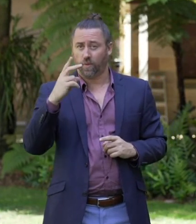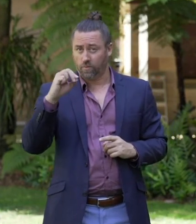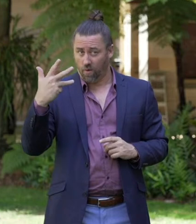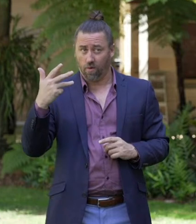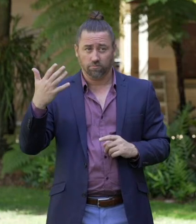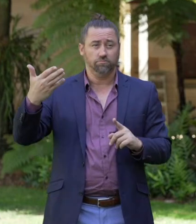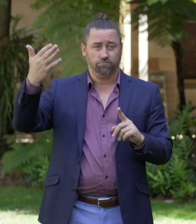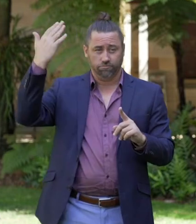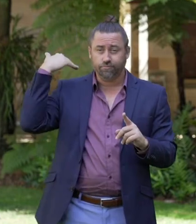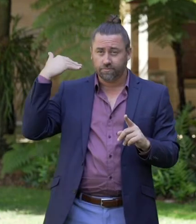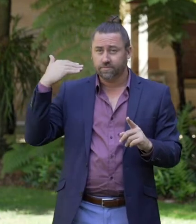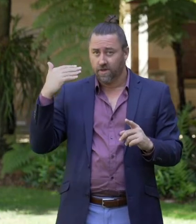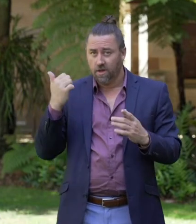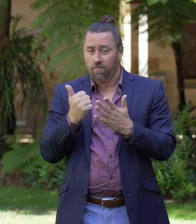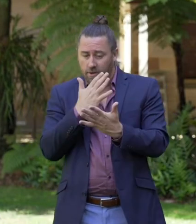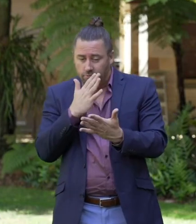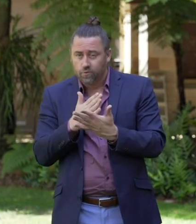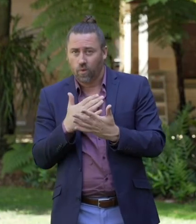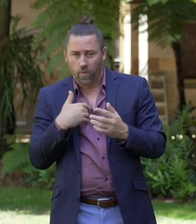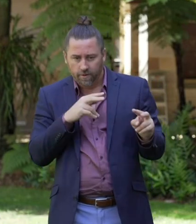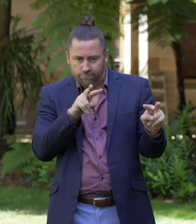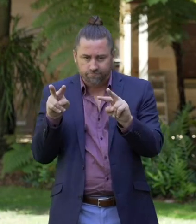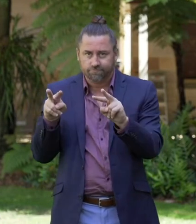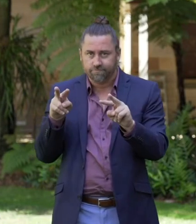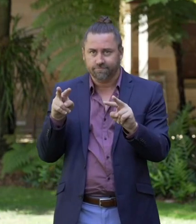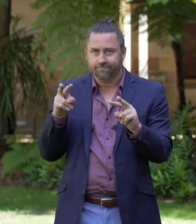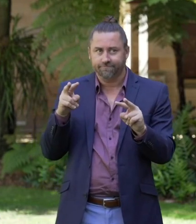it is time to actually make sure